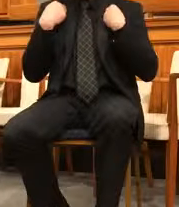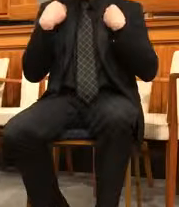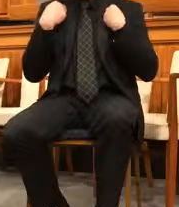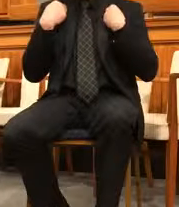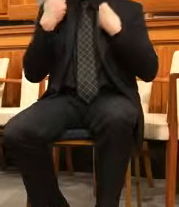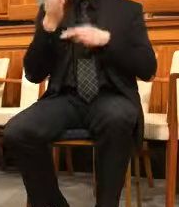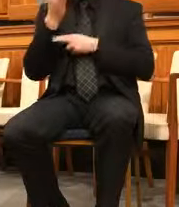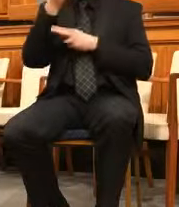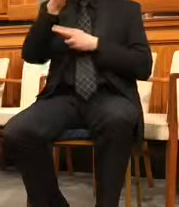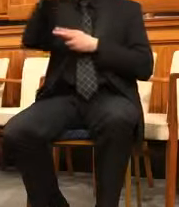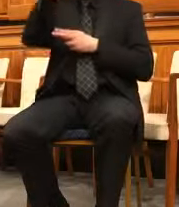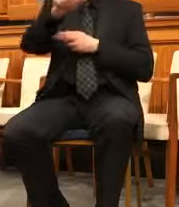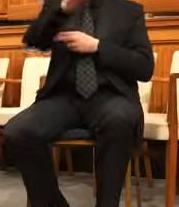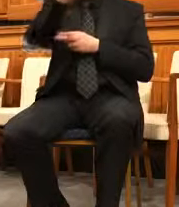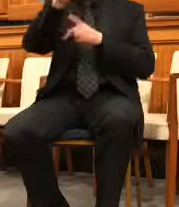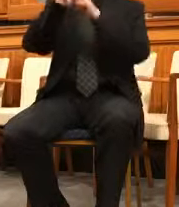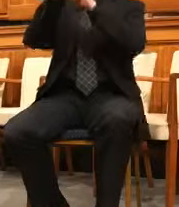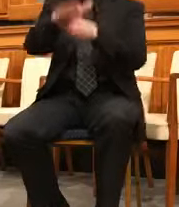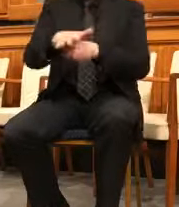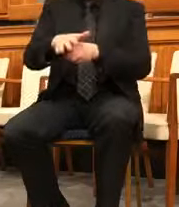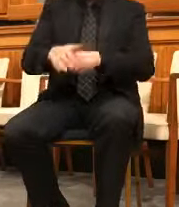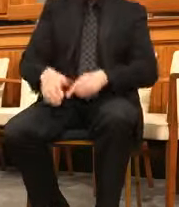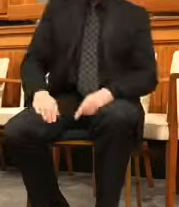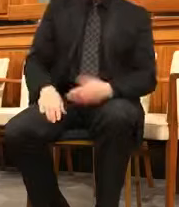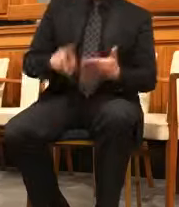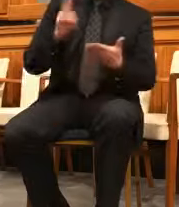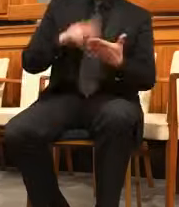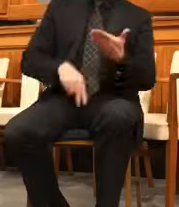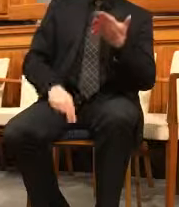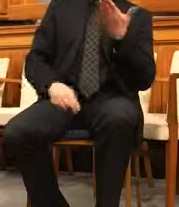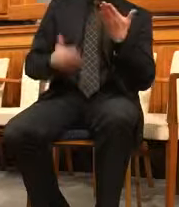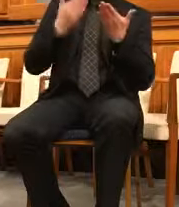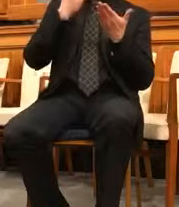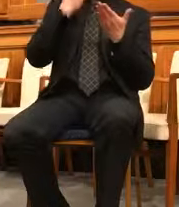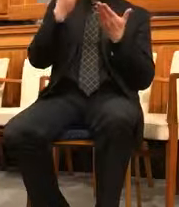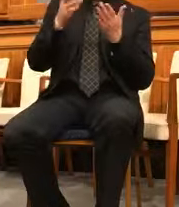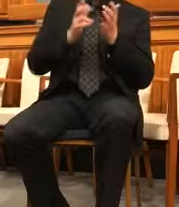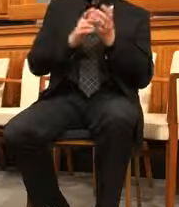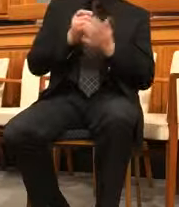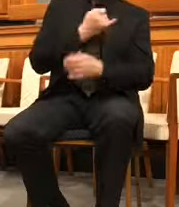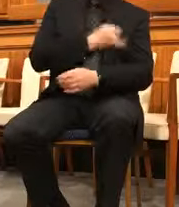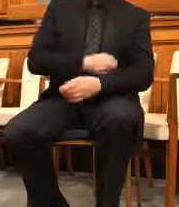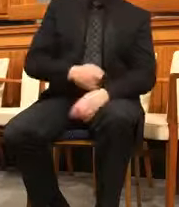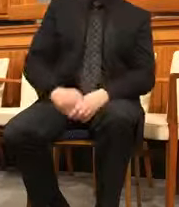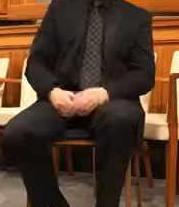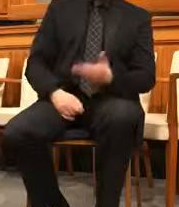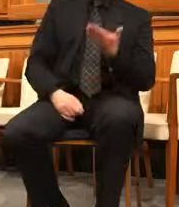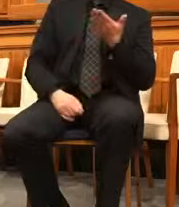seemed to be weakness, but he was never weak. He could have avoided